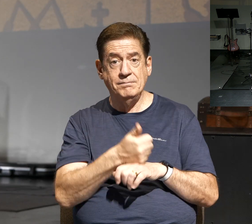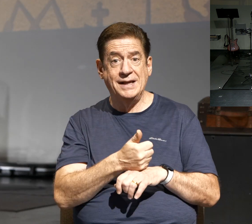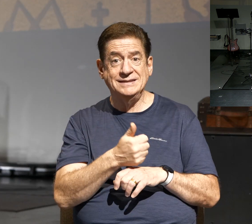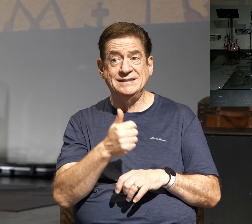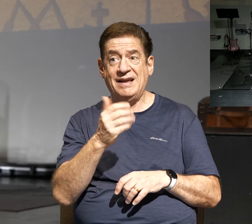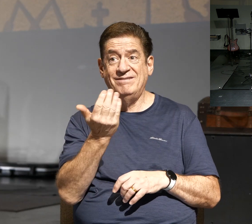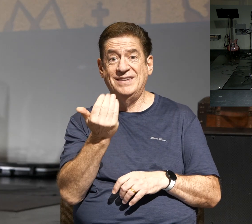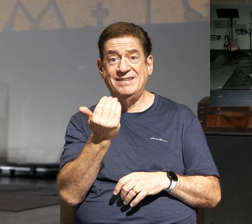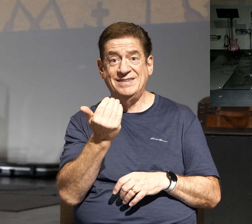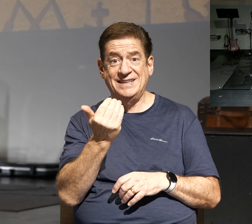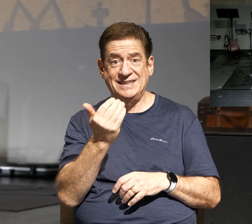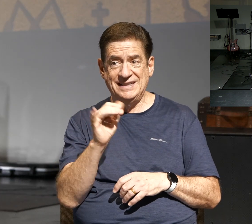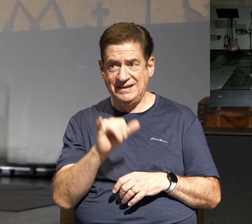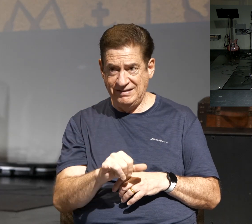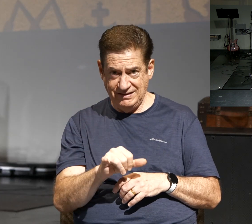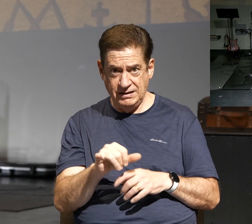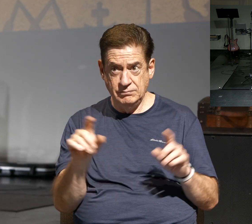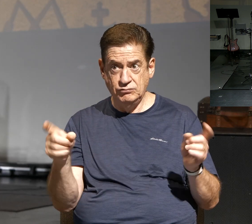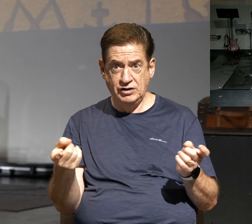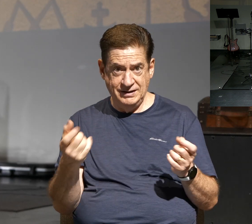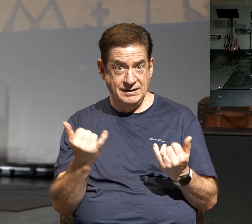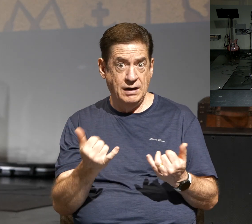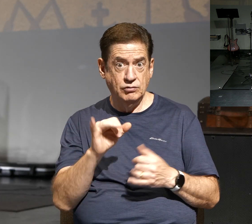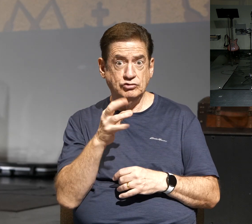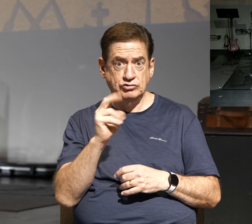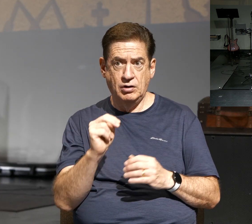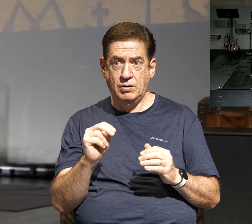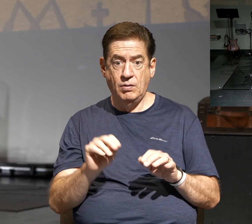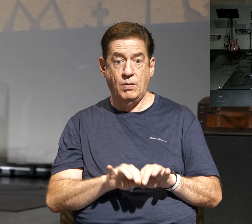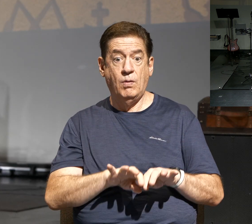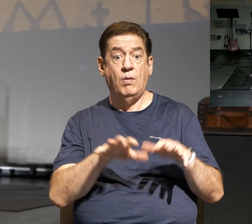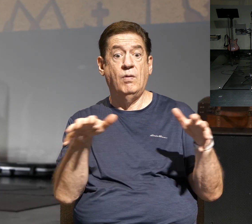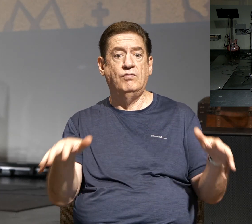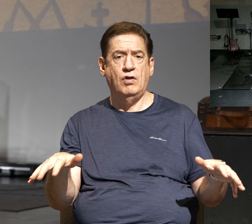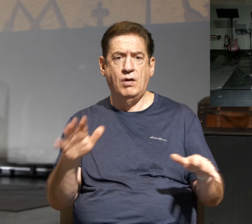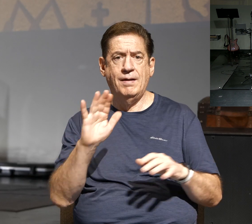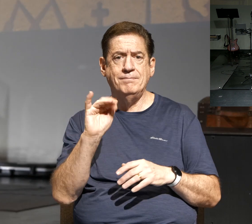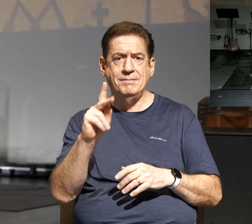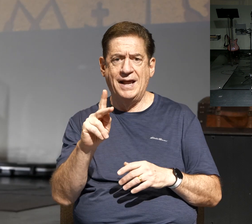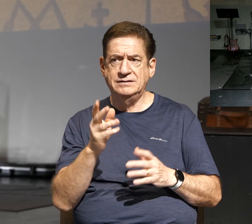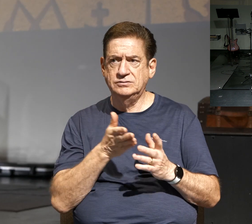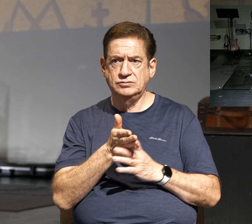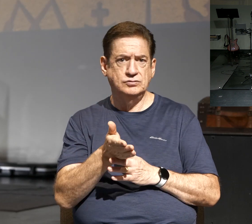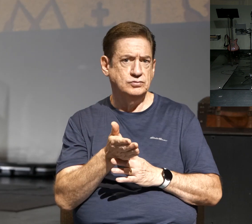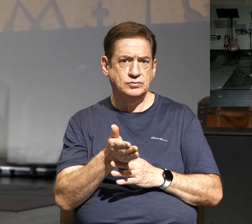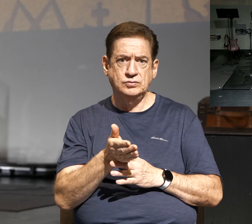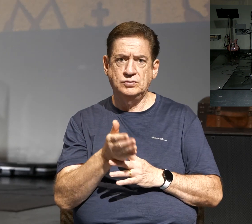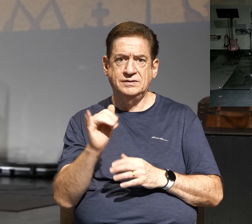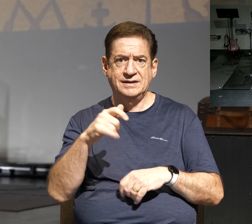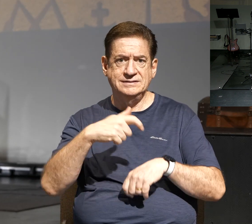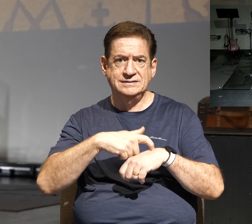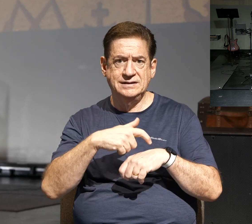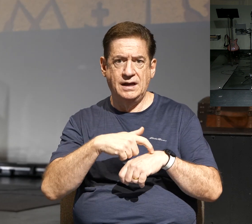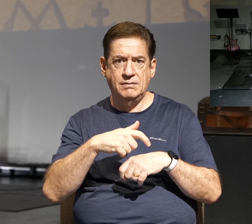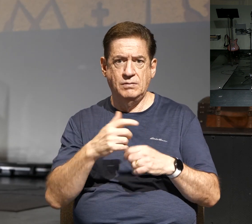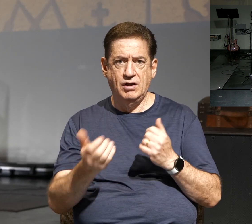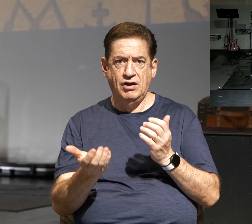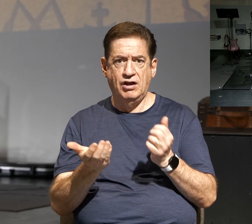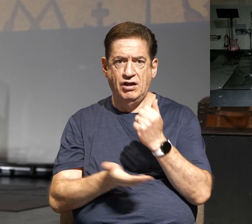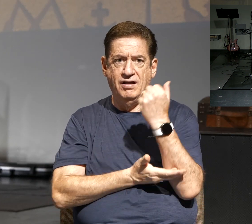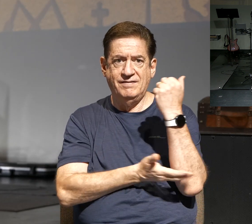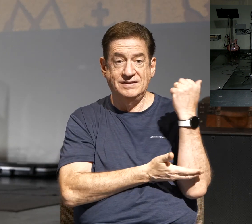15, it actually, in parentheses, it says, now the Jordan overflows all of its banks throughout the time of harvest. So it's